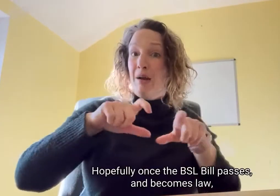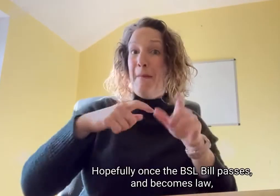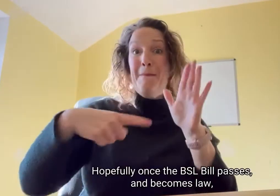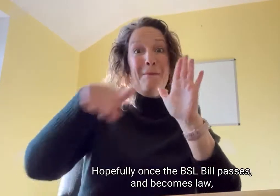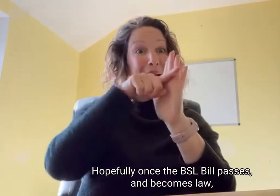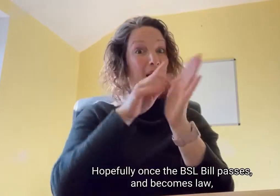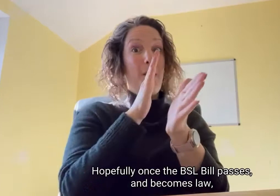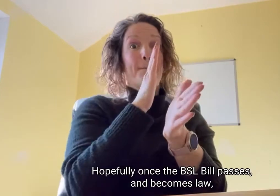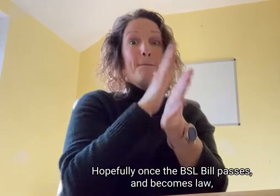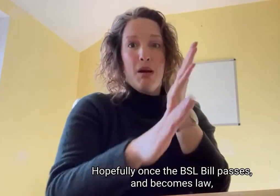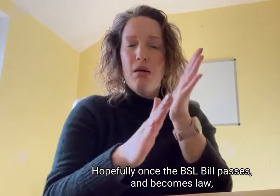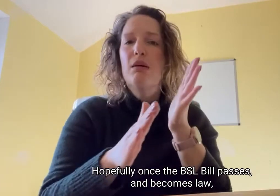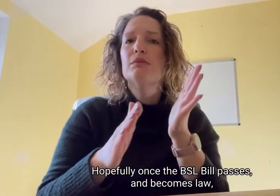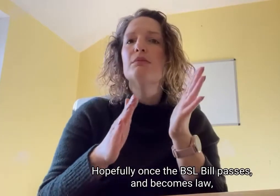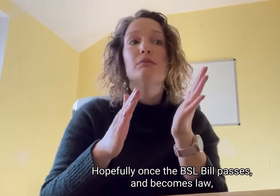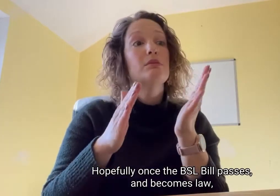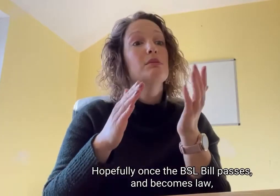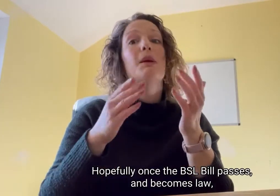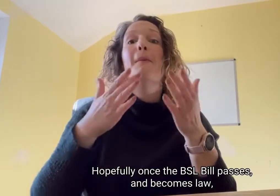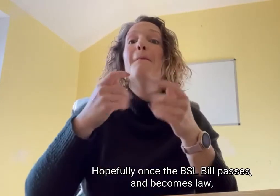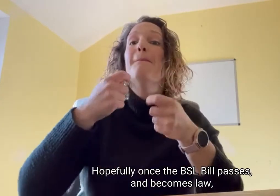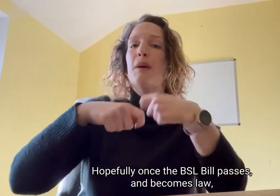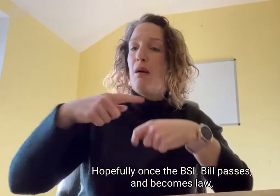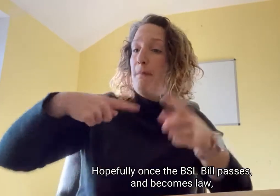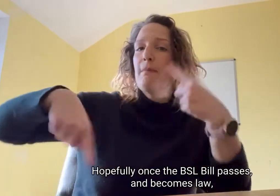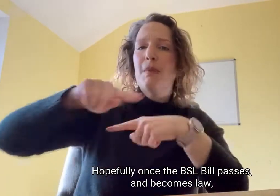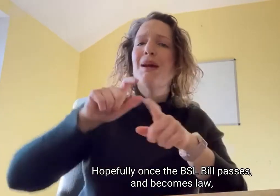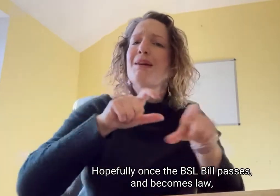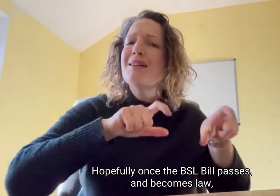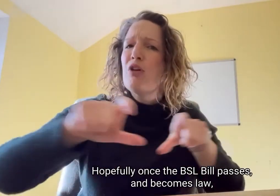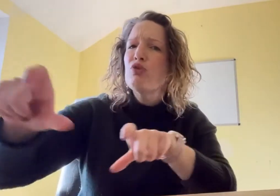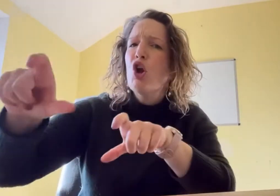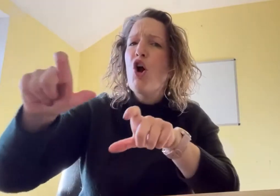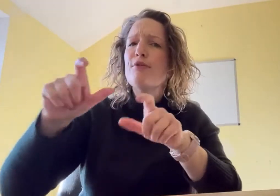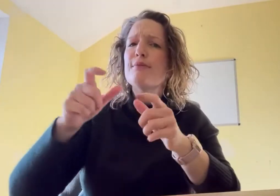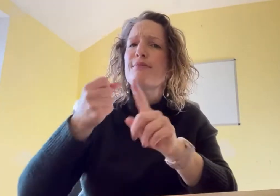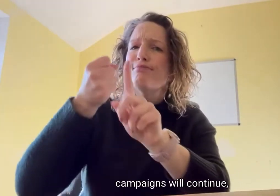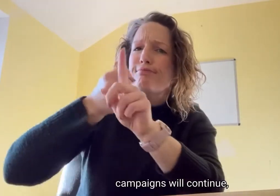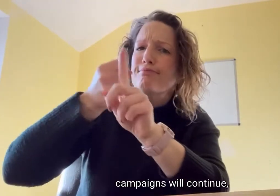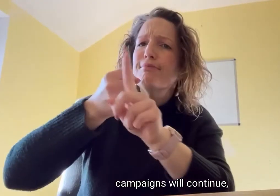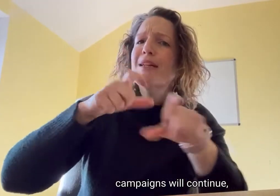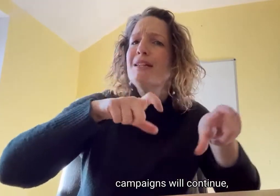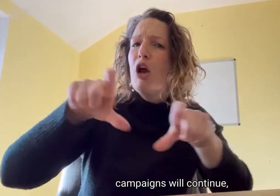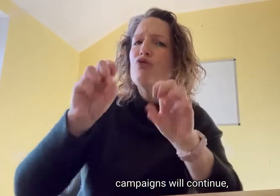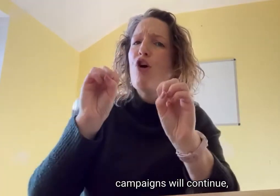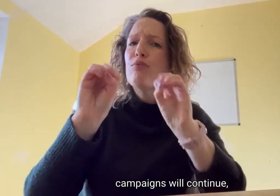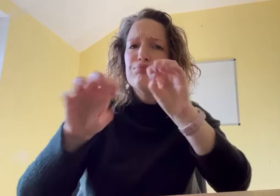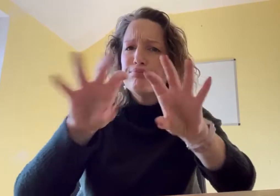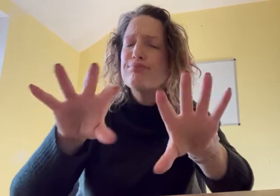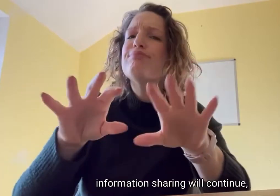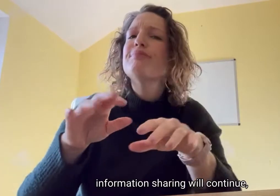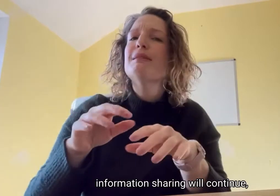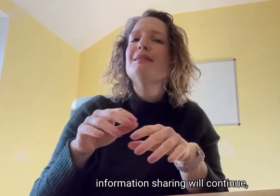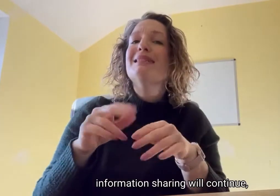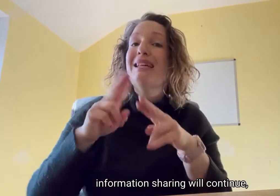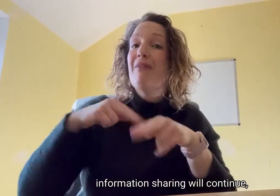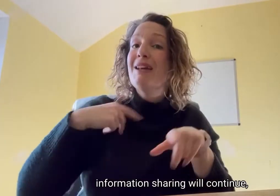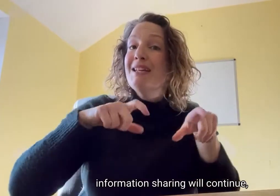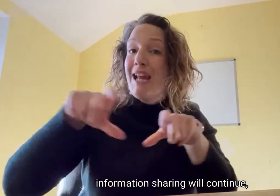Hopefully, once the BSL bill passes and becomes law, campaigns will continue, information sharing will